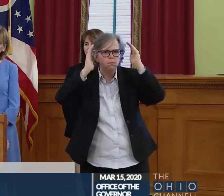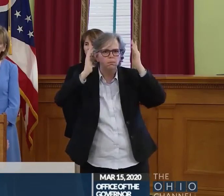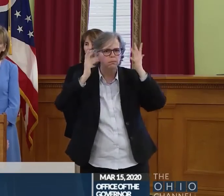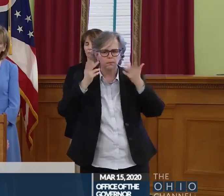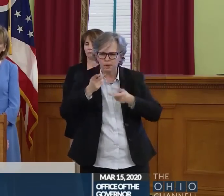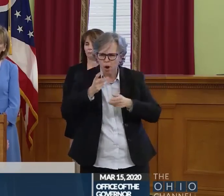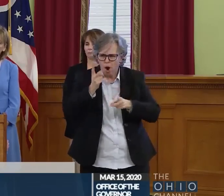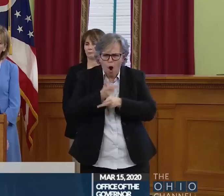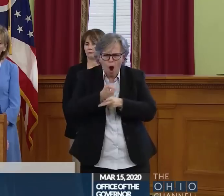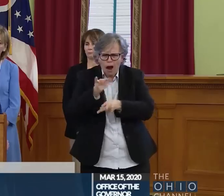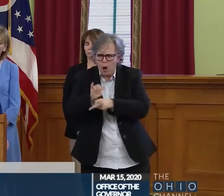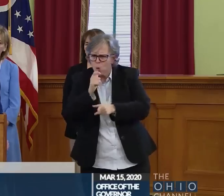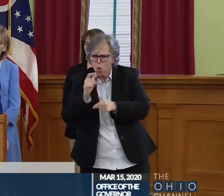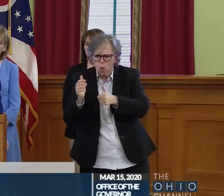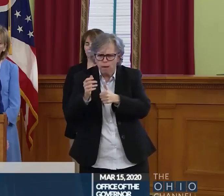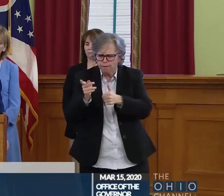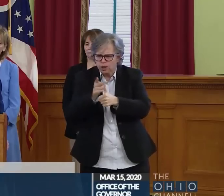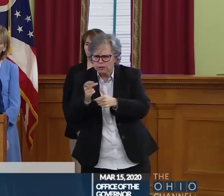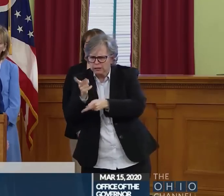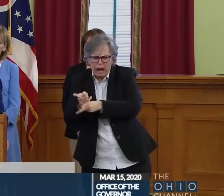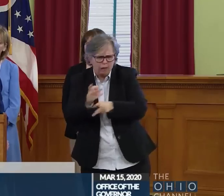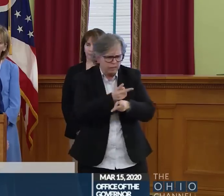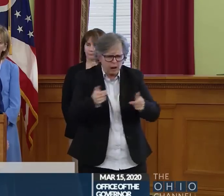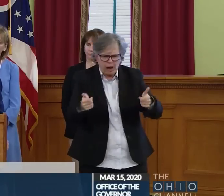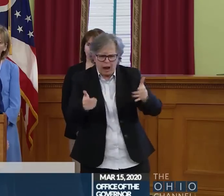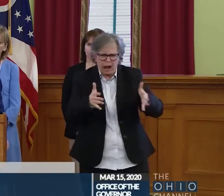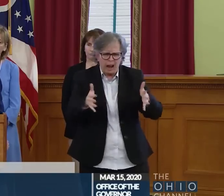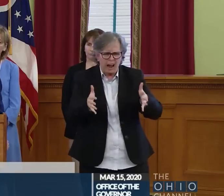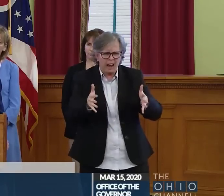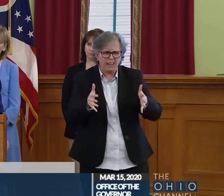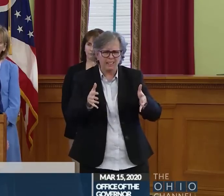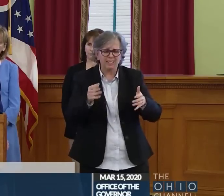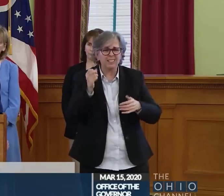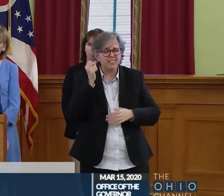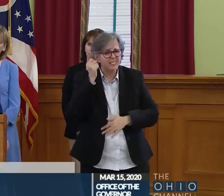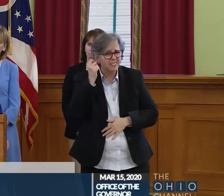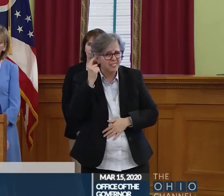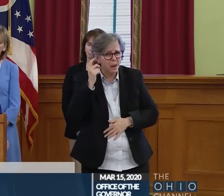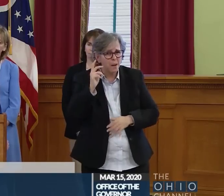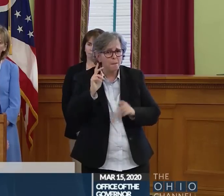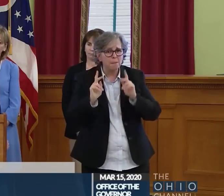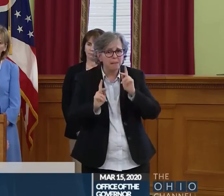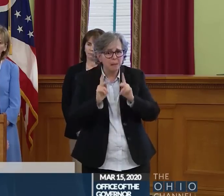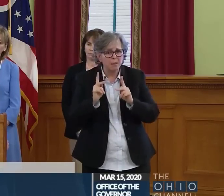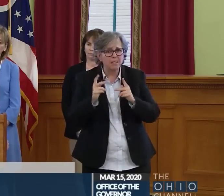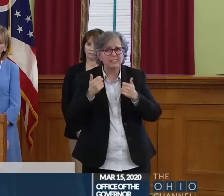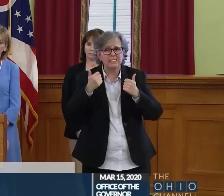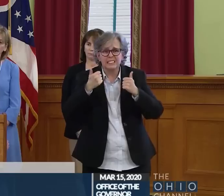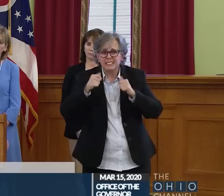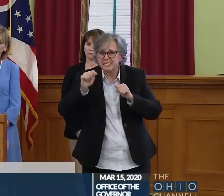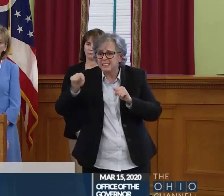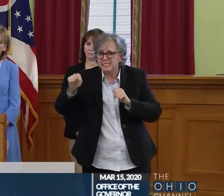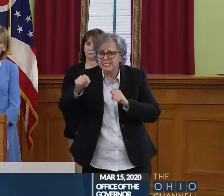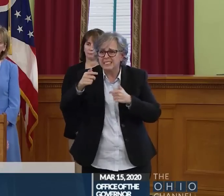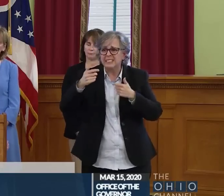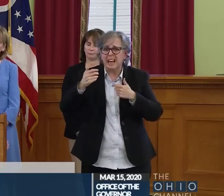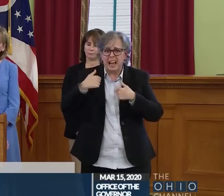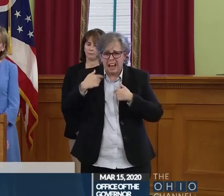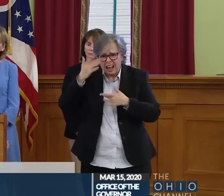have people who have strokes, who have heart attacks, who have all kinds of urgent needs for that healthcare system to attend